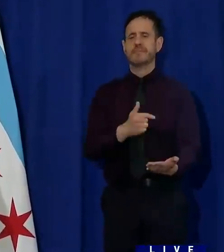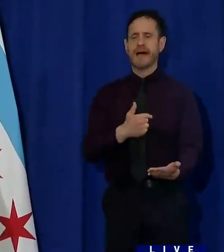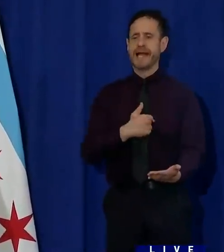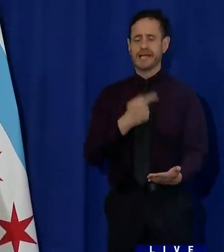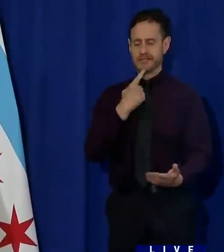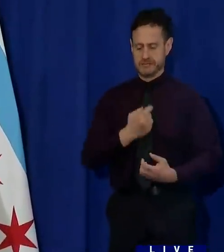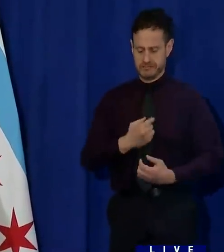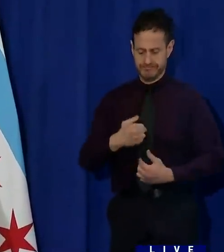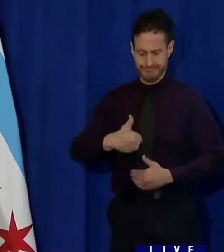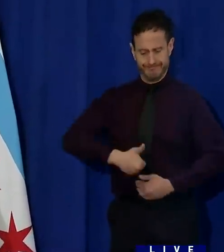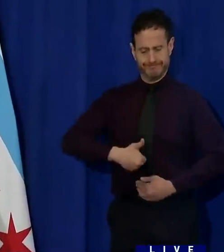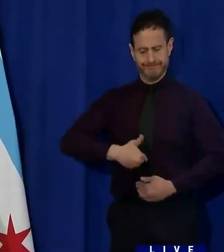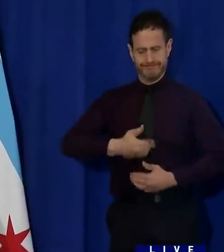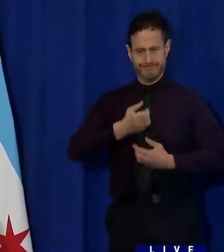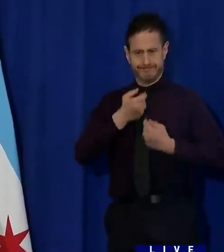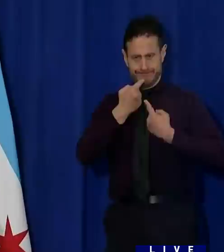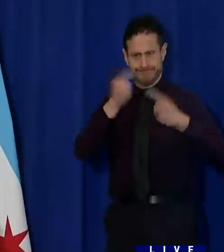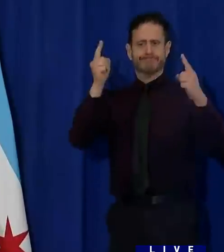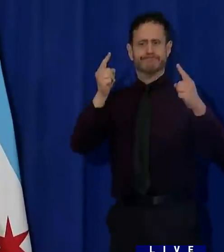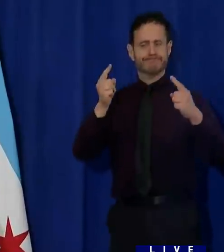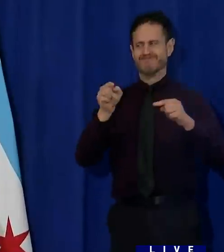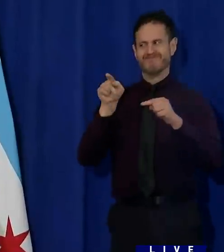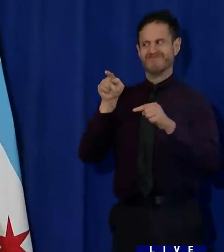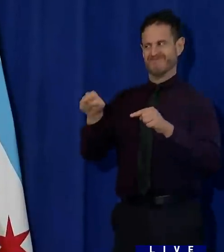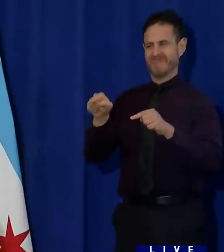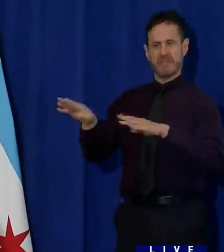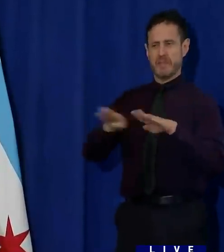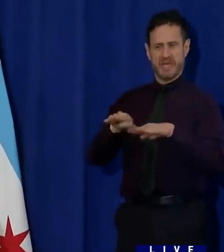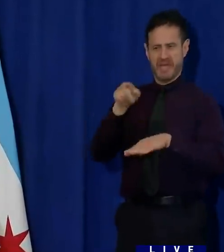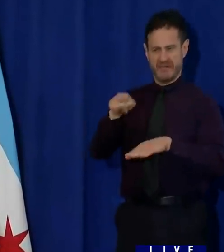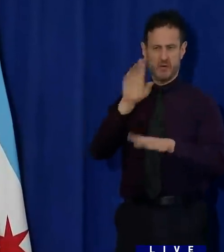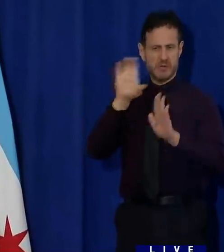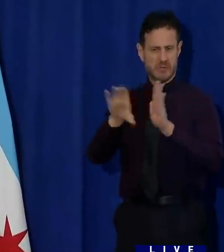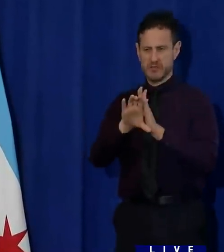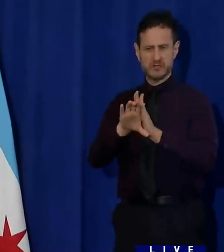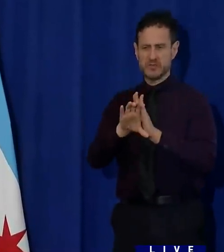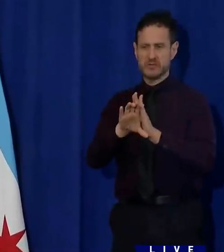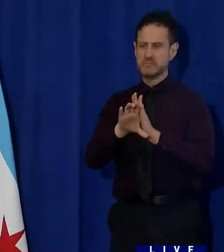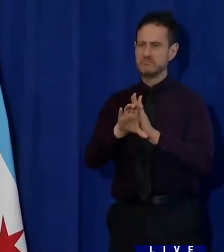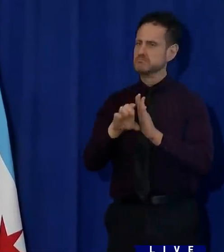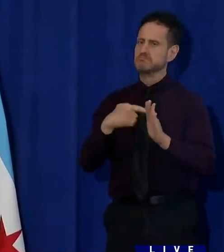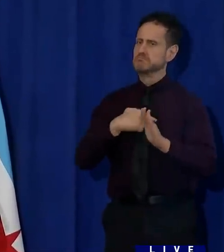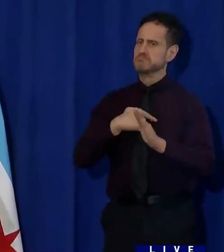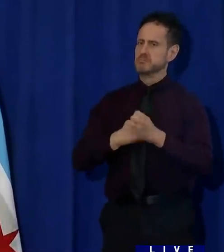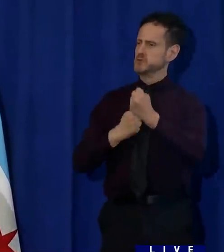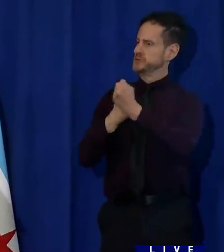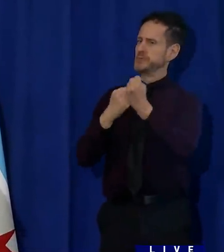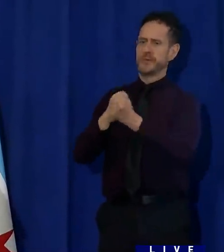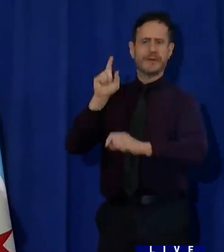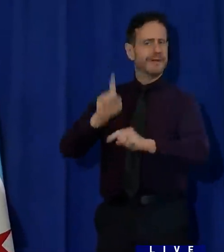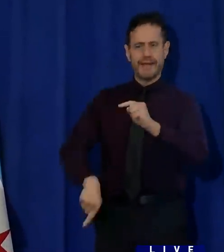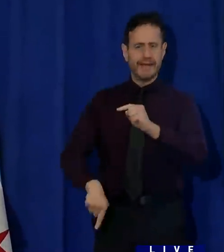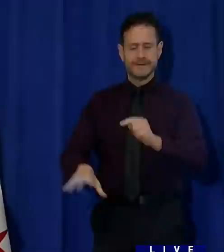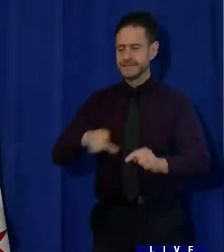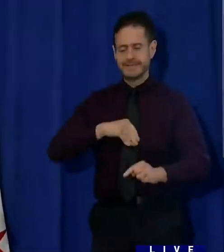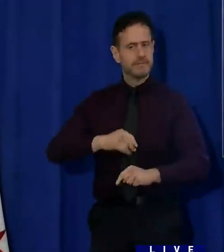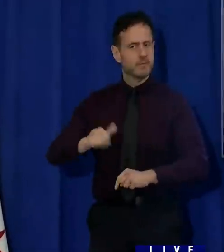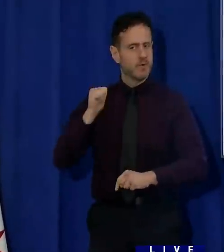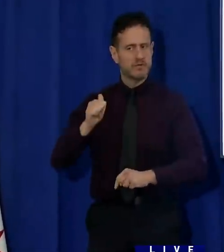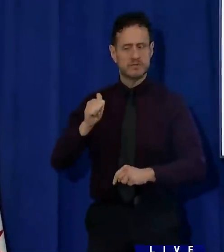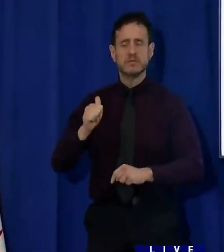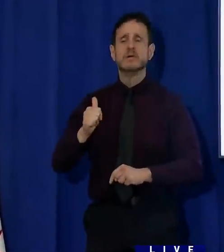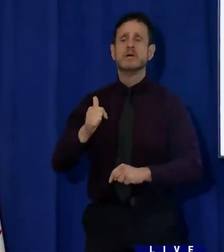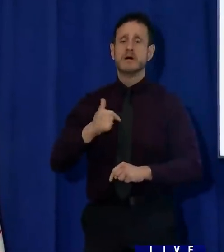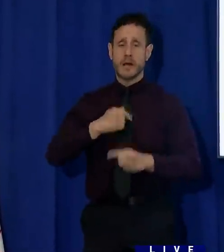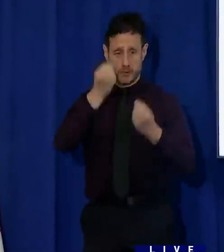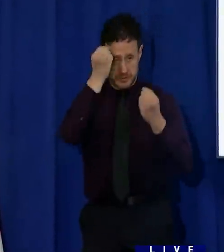indefensible. What we saw there is absolutely indefensible. And I'll share with you a story. So I was out there,